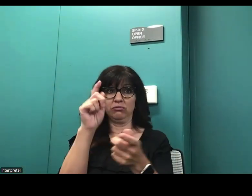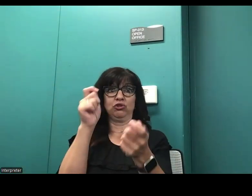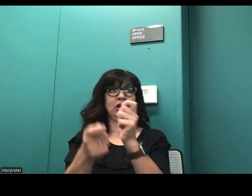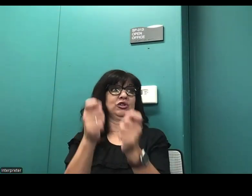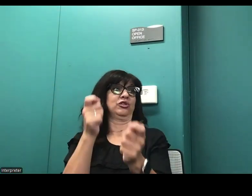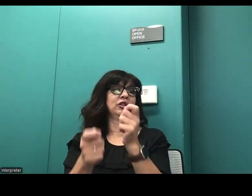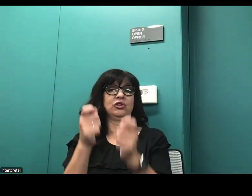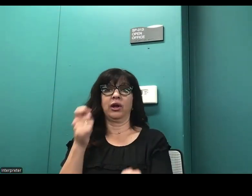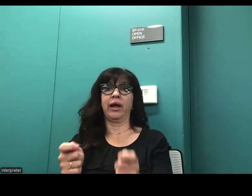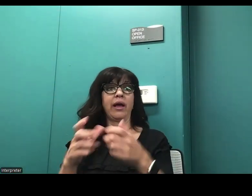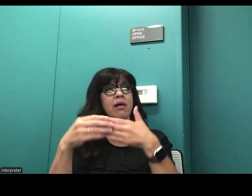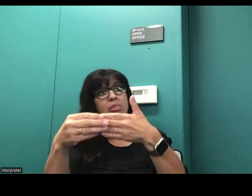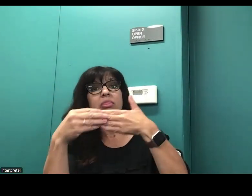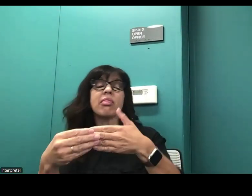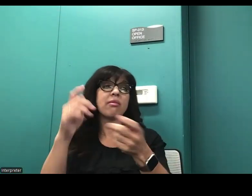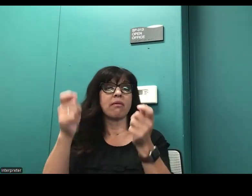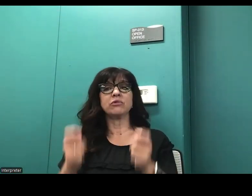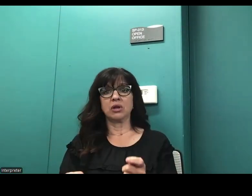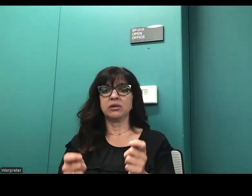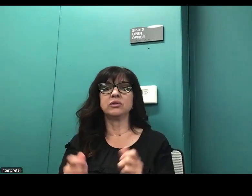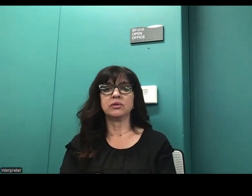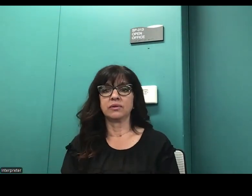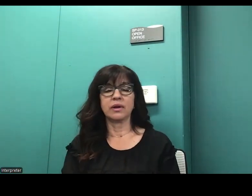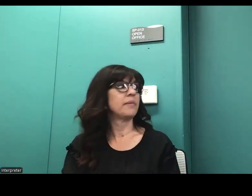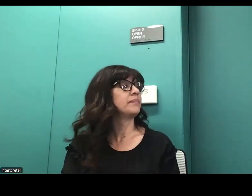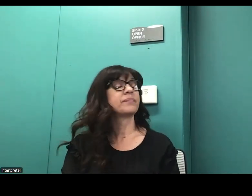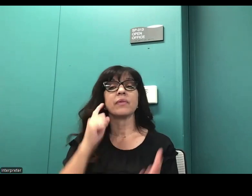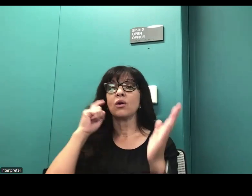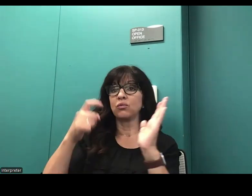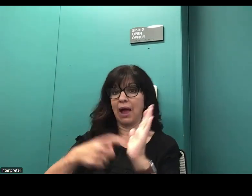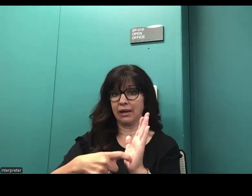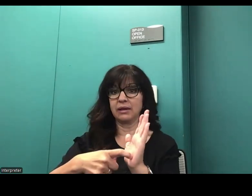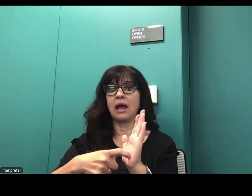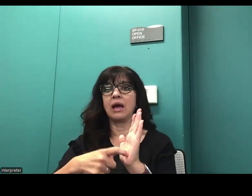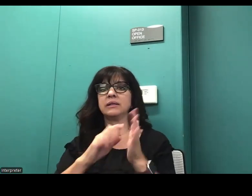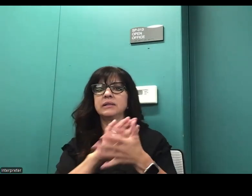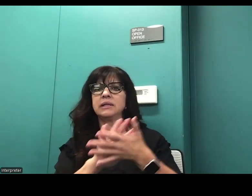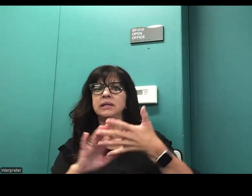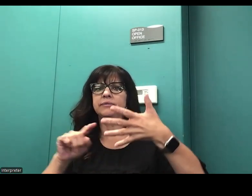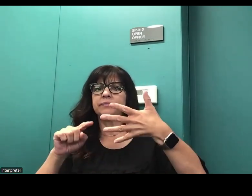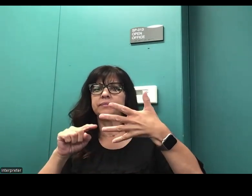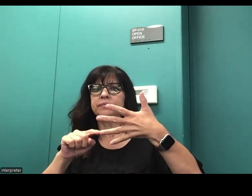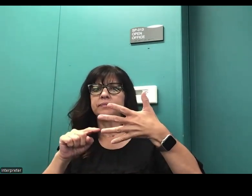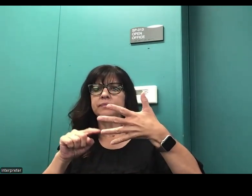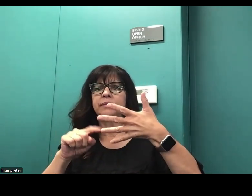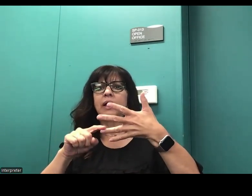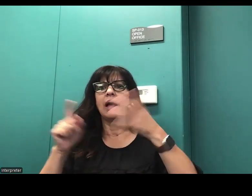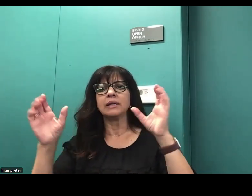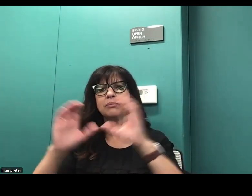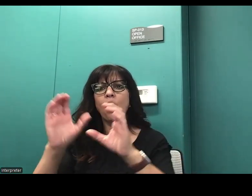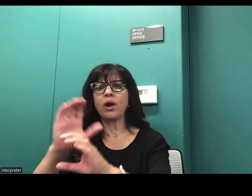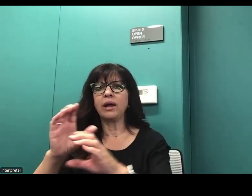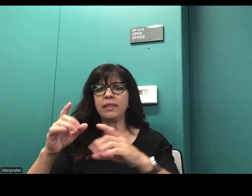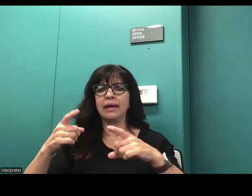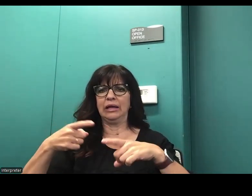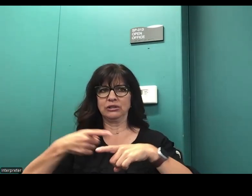It can be very fluid. Okay. Recognize the importance of creating safe and supportive environments and exploring the intersection of the